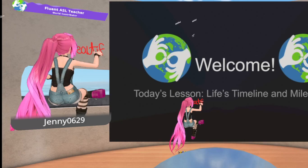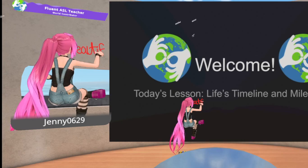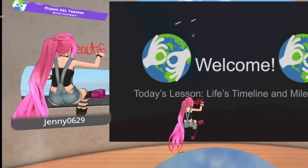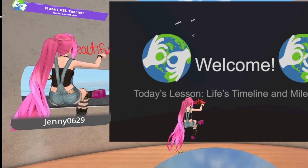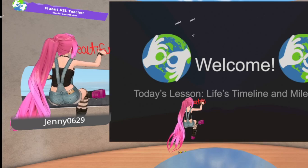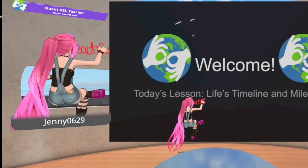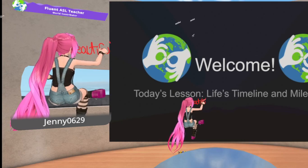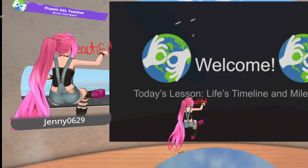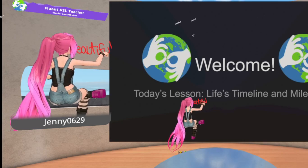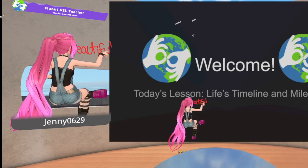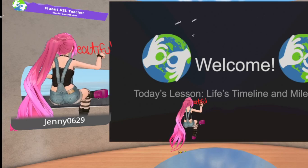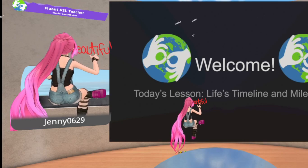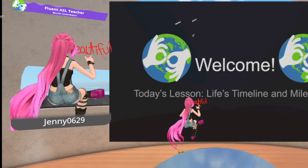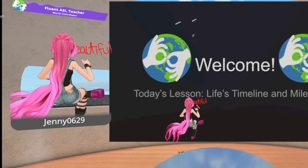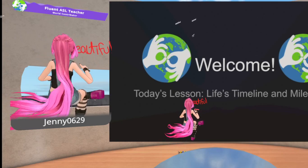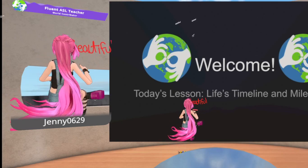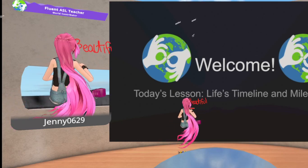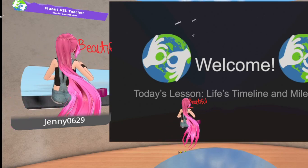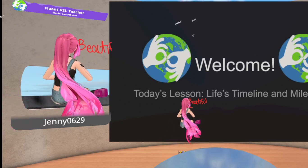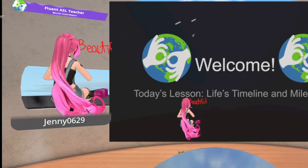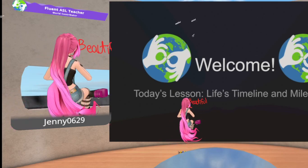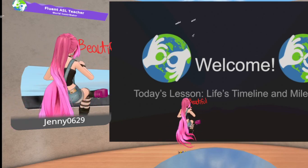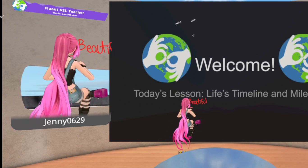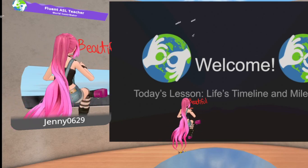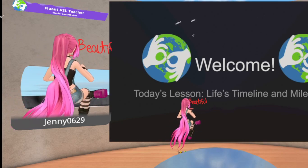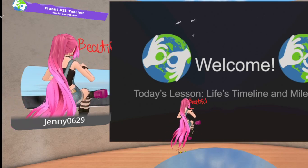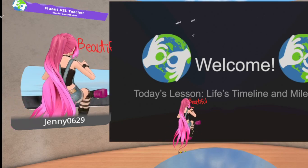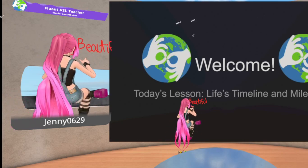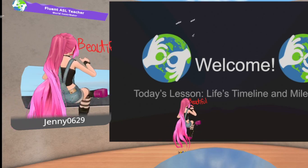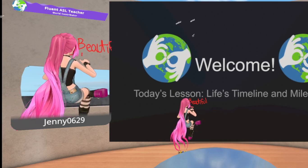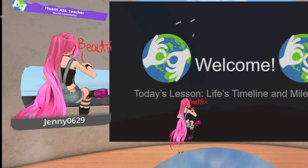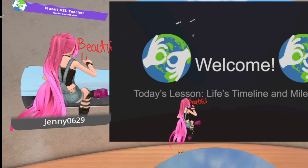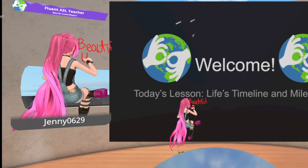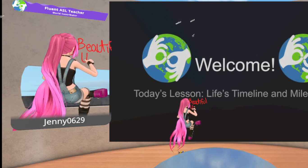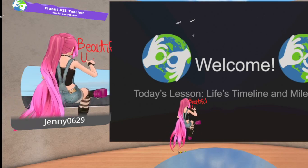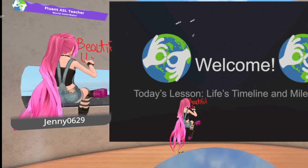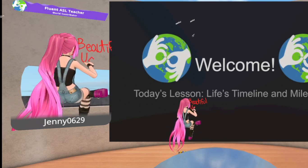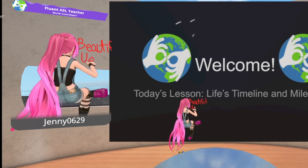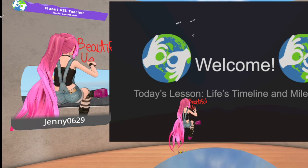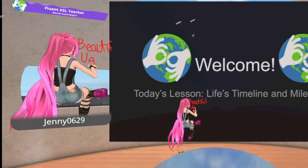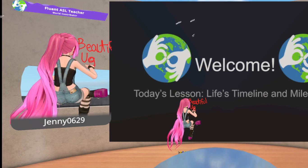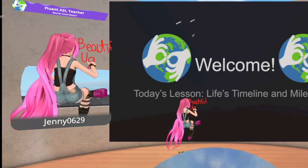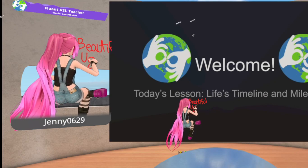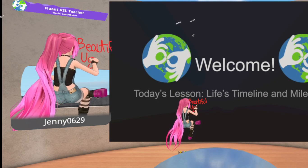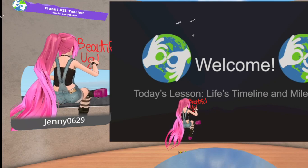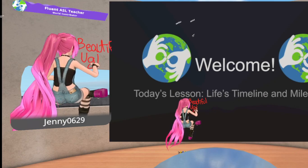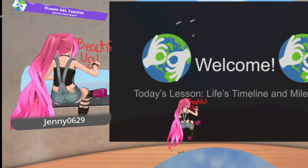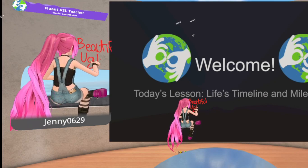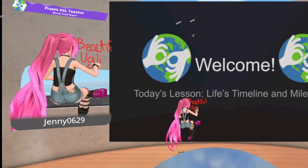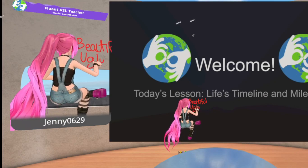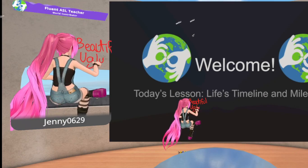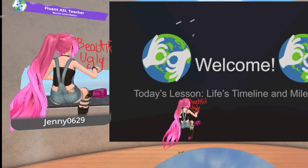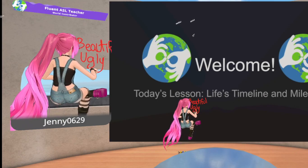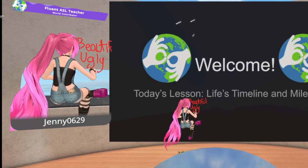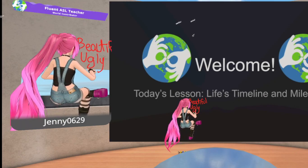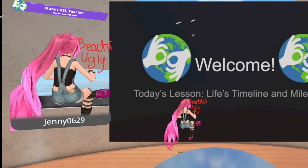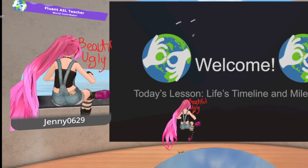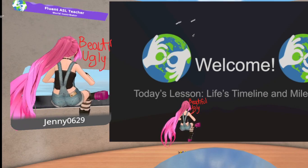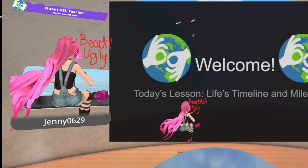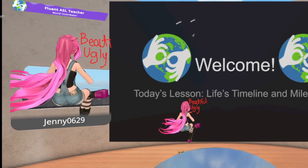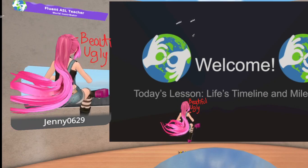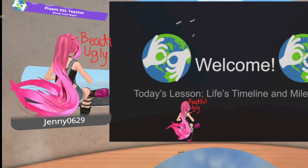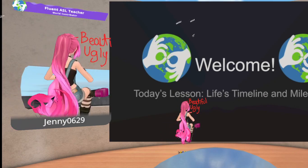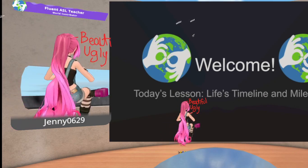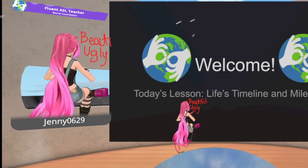adjectives. Good to know. I did teach this not too long ago, so if you did attend that class, this will be a great review, and maybe this will be on the